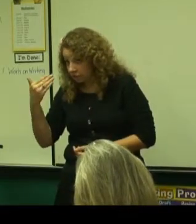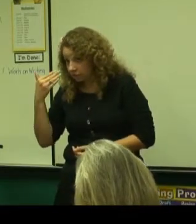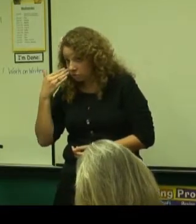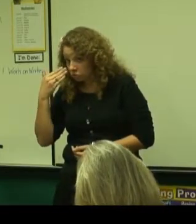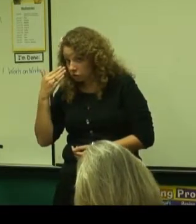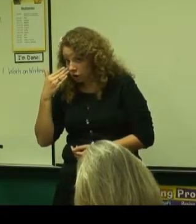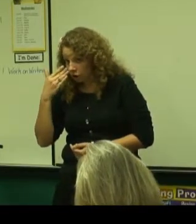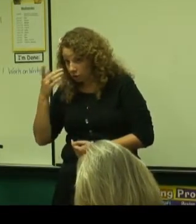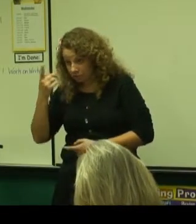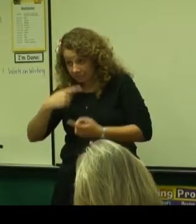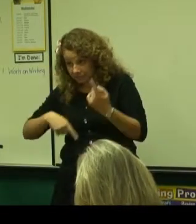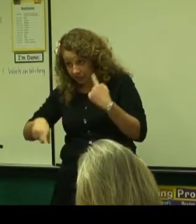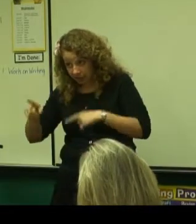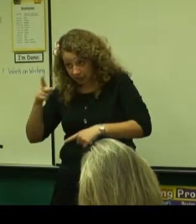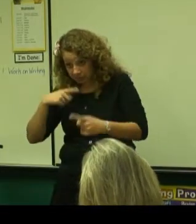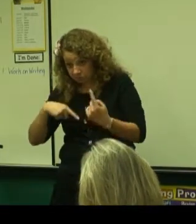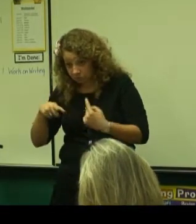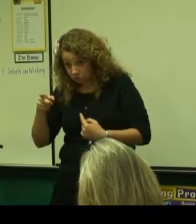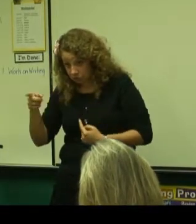She no sign she.